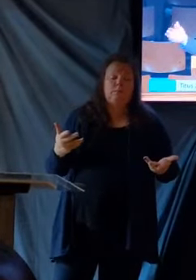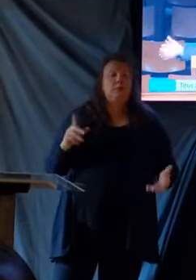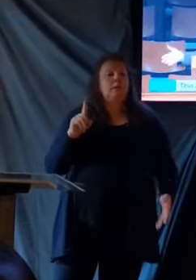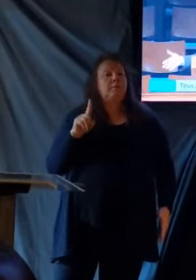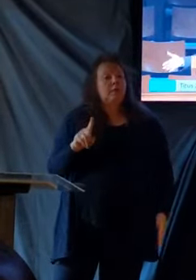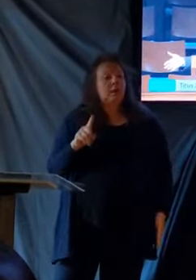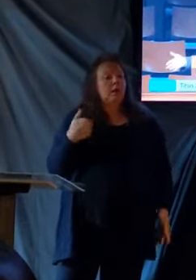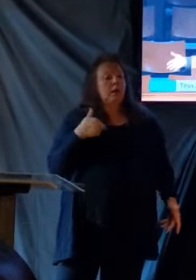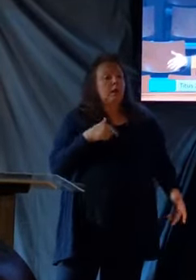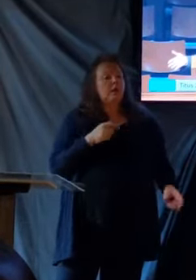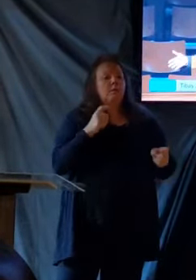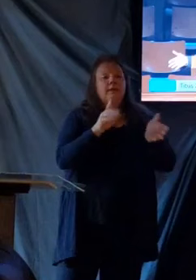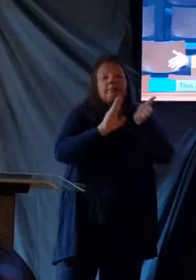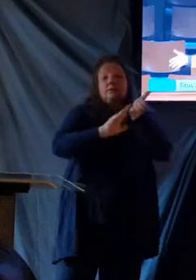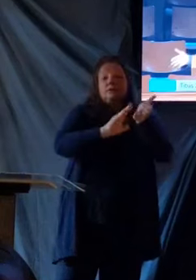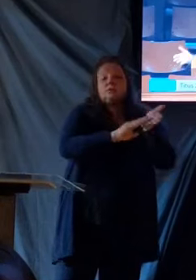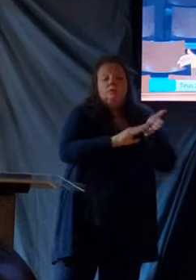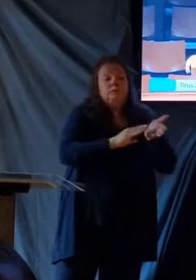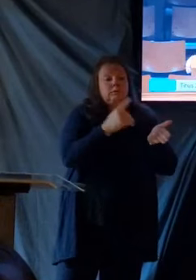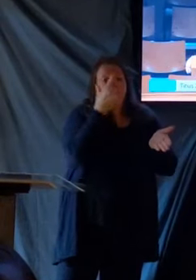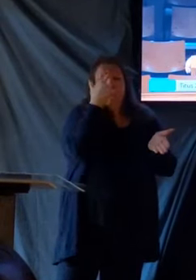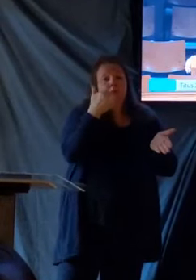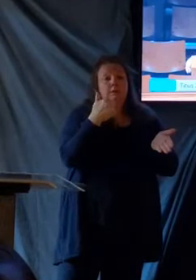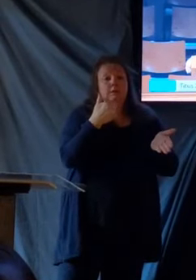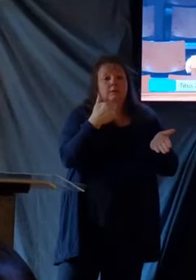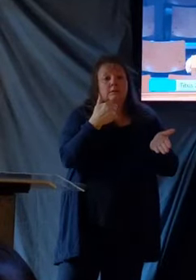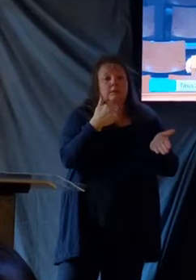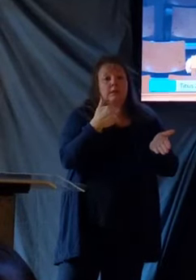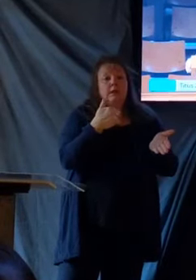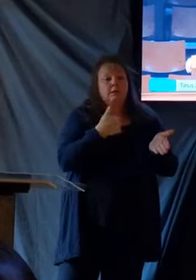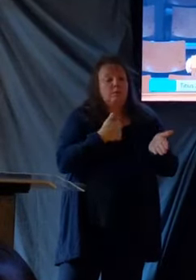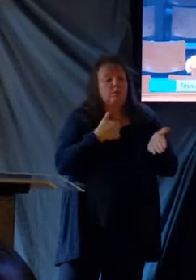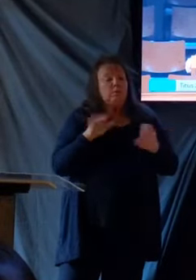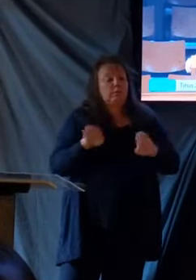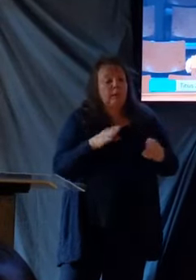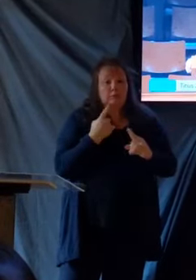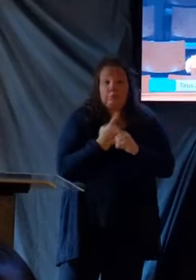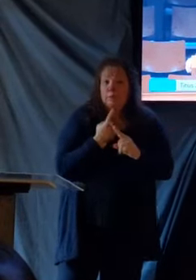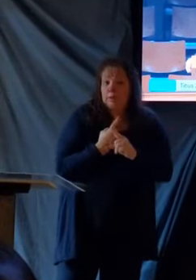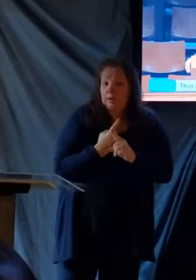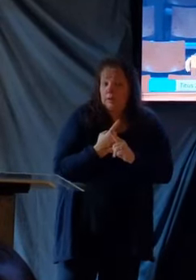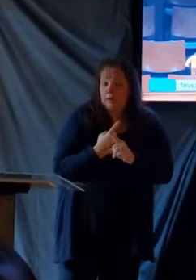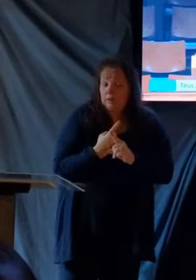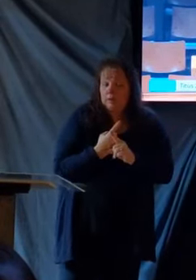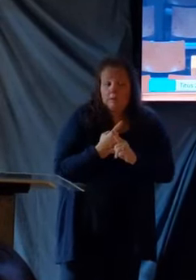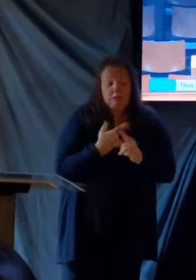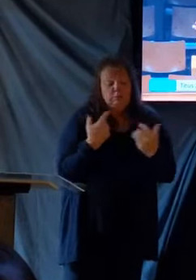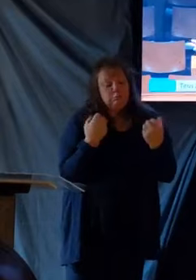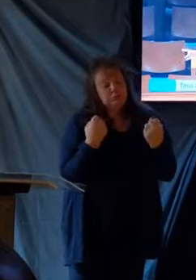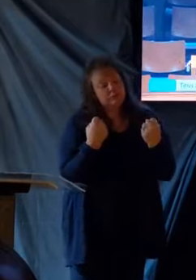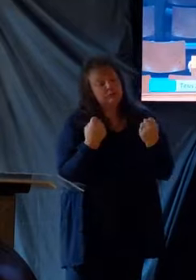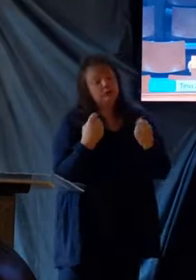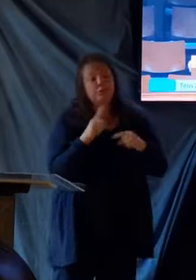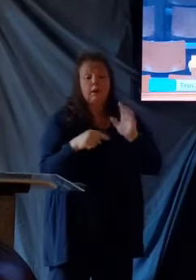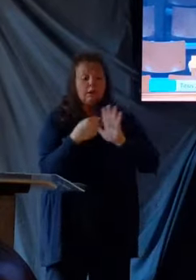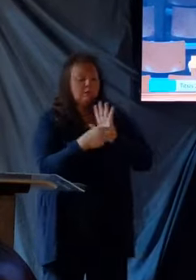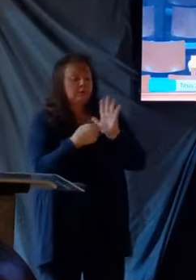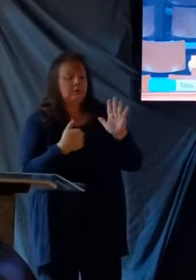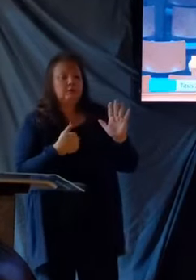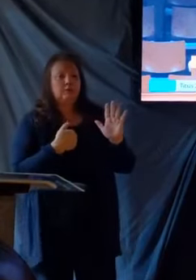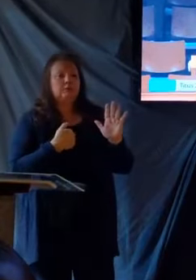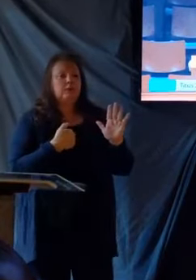But we don't want to give them an excuse, because I don't conduct myself properly. So your speech is beyond reproach, so I shouldn't